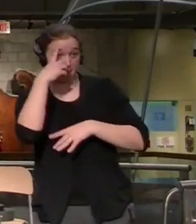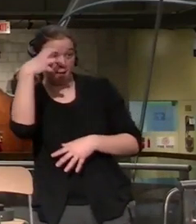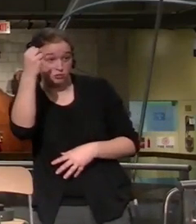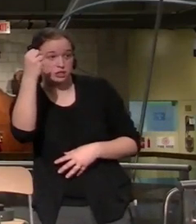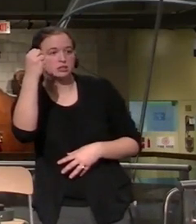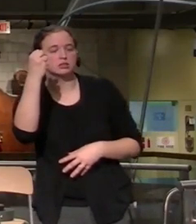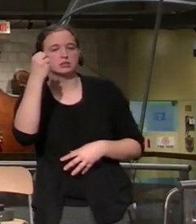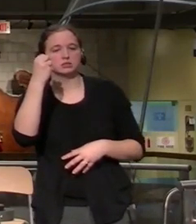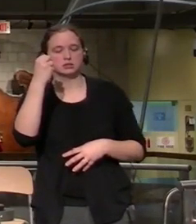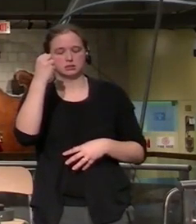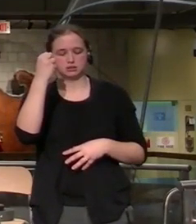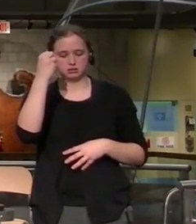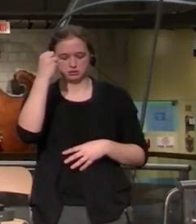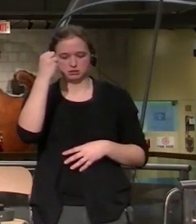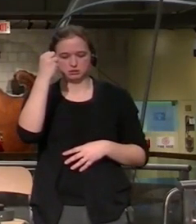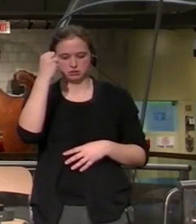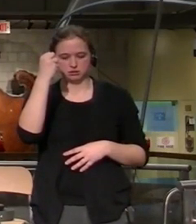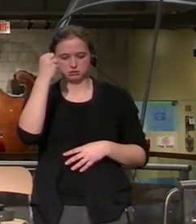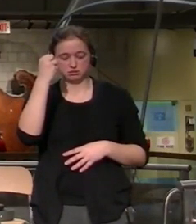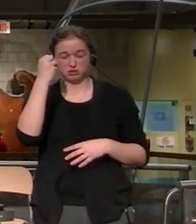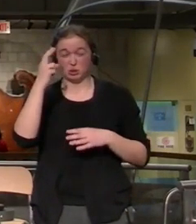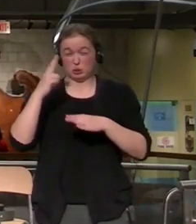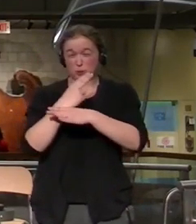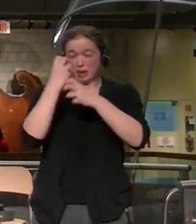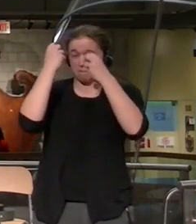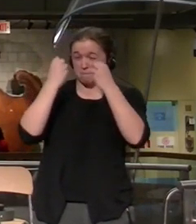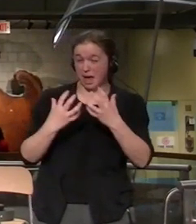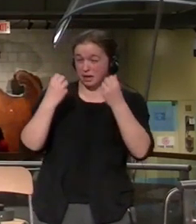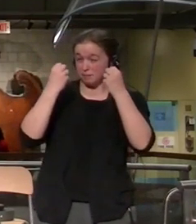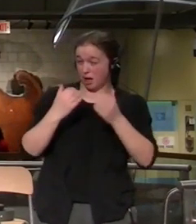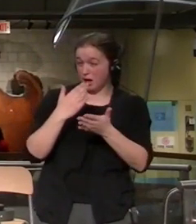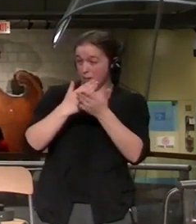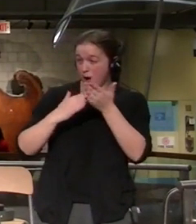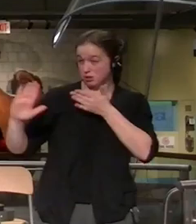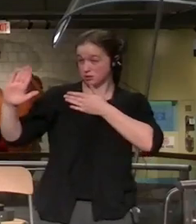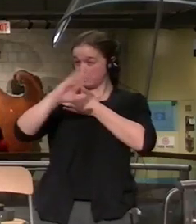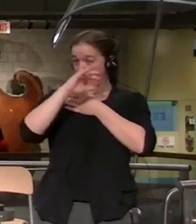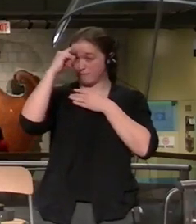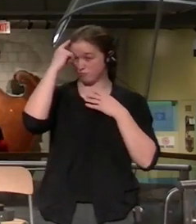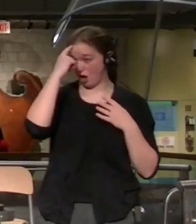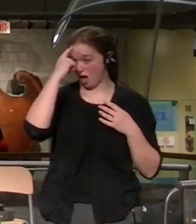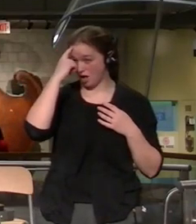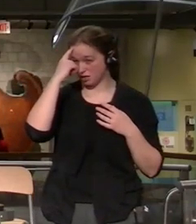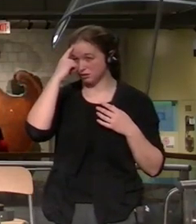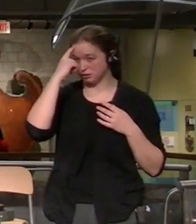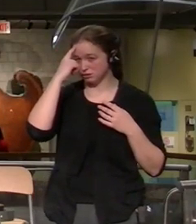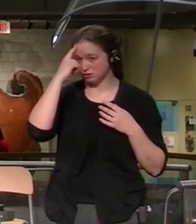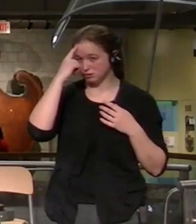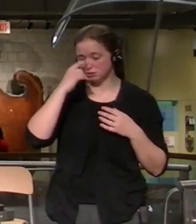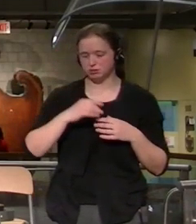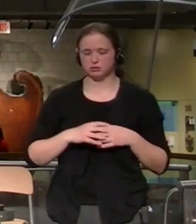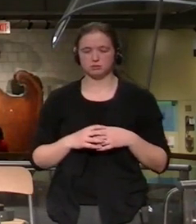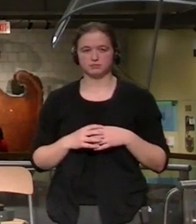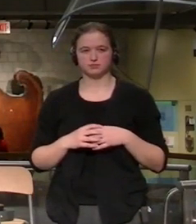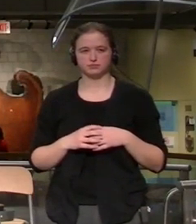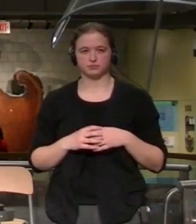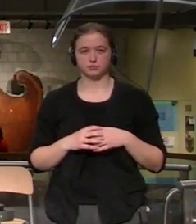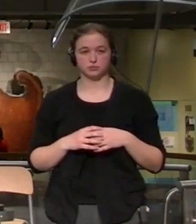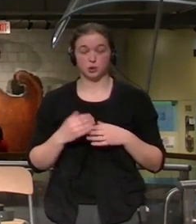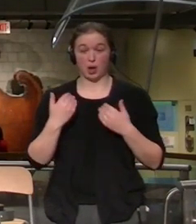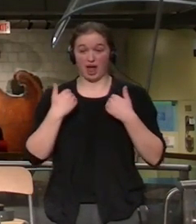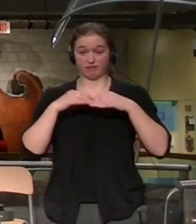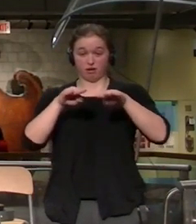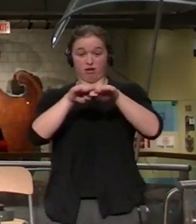not just your memory center. It's other parts of the brain, too. When you're navigating to the visible platform, your brain also lights